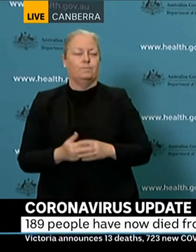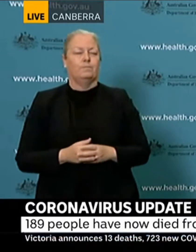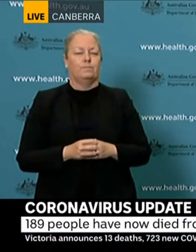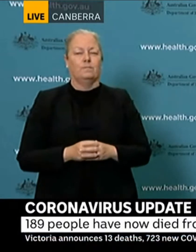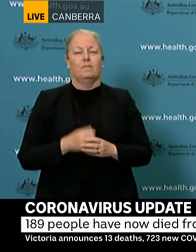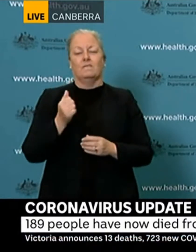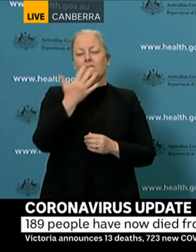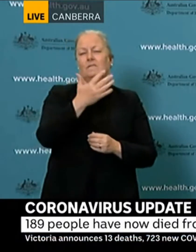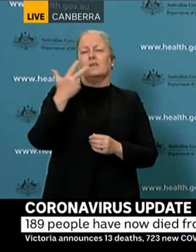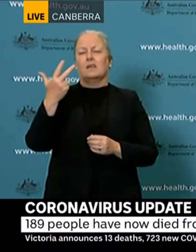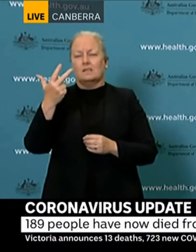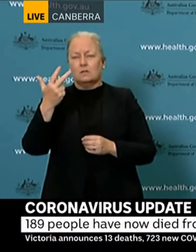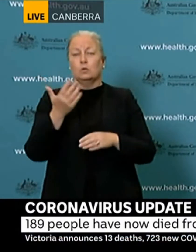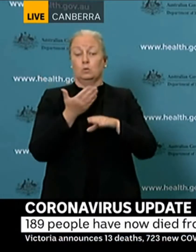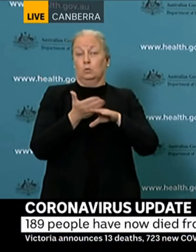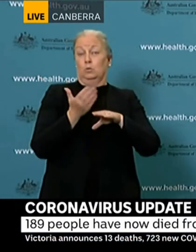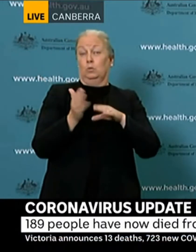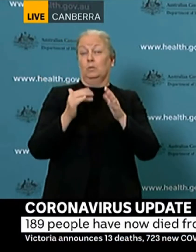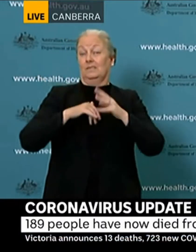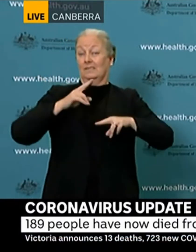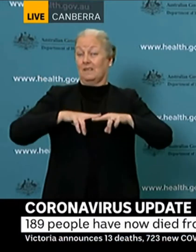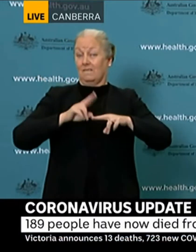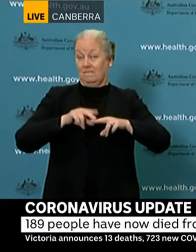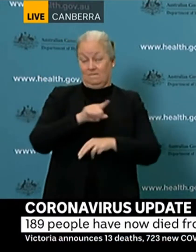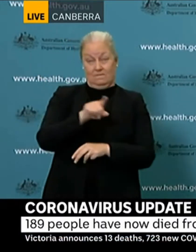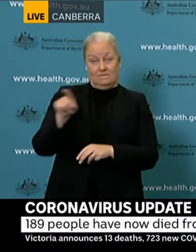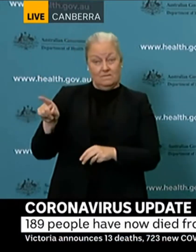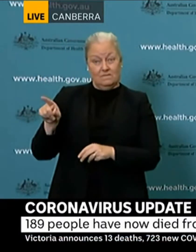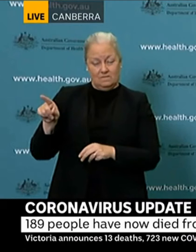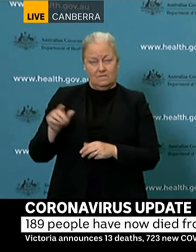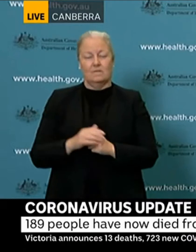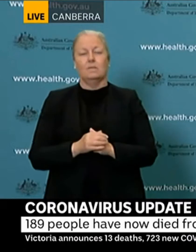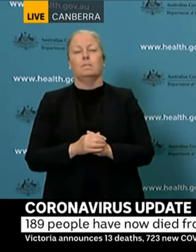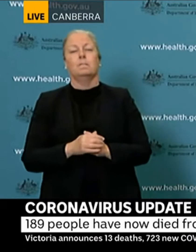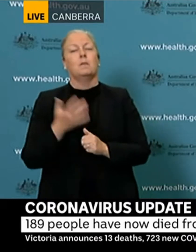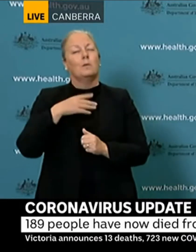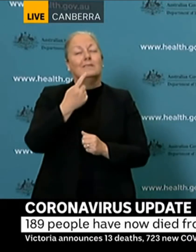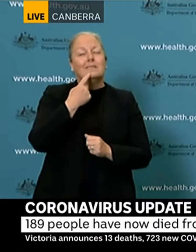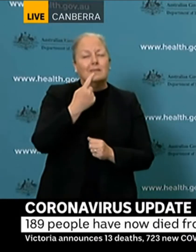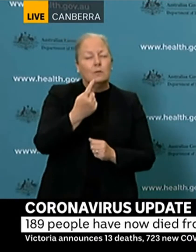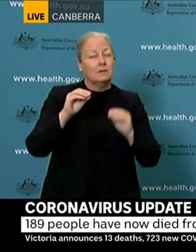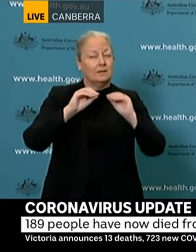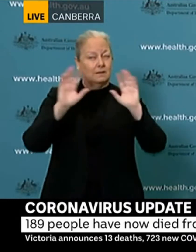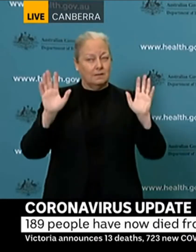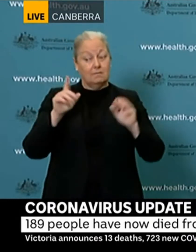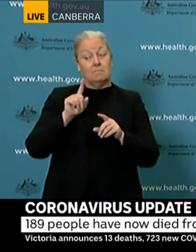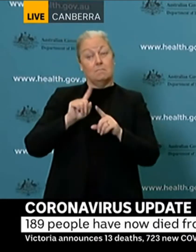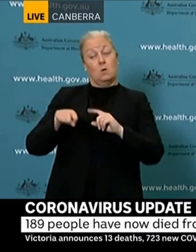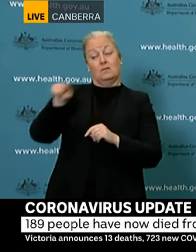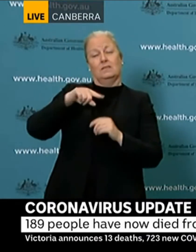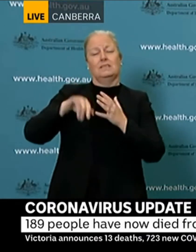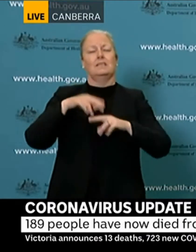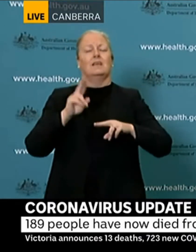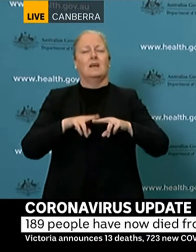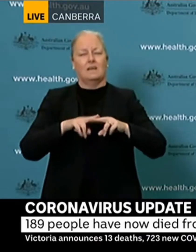also 58 new staff members, and I would reiterate that in the vast majority of cases, those staff have